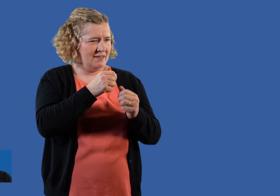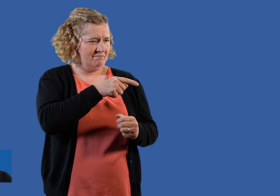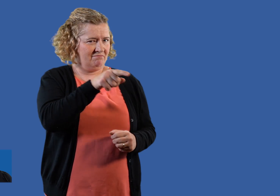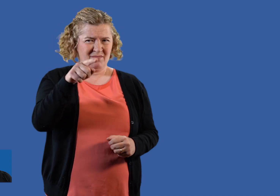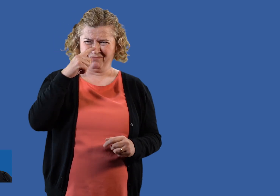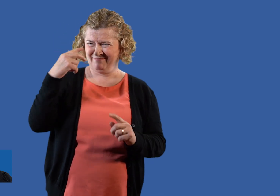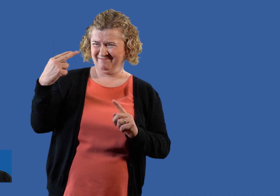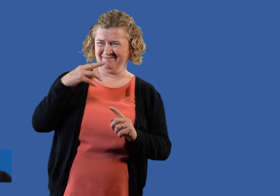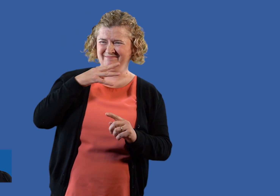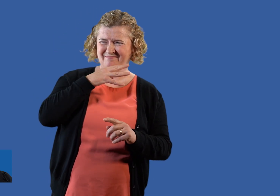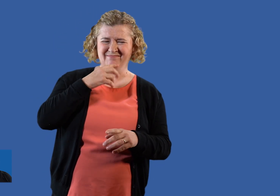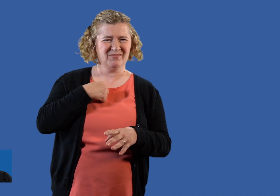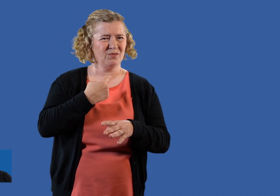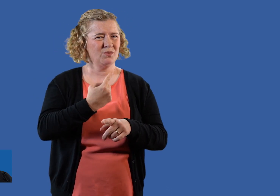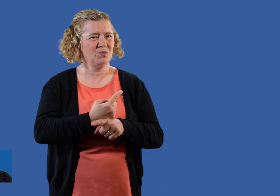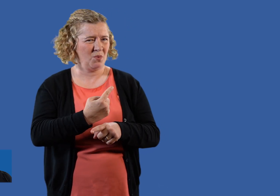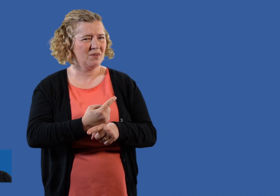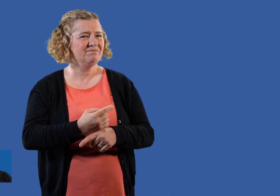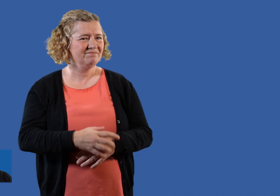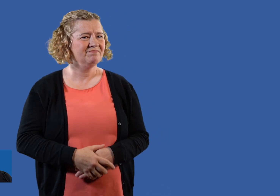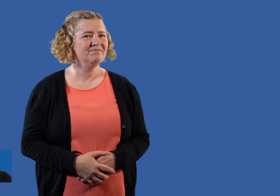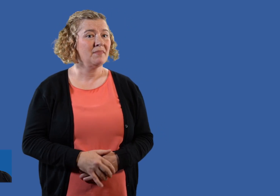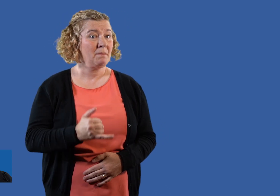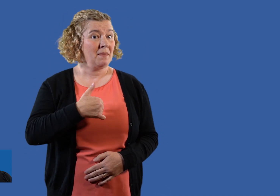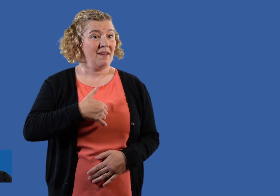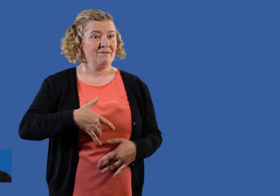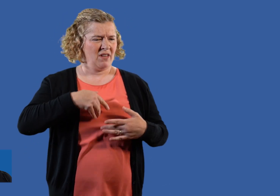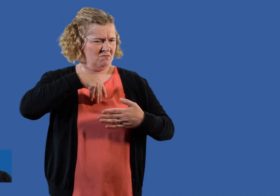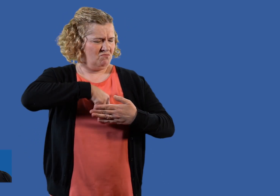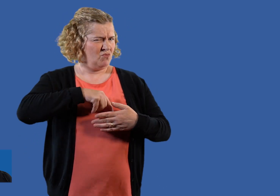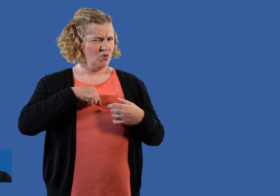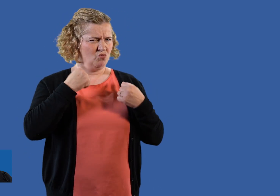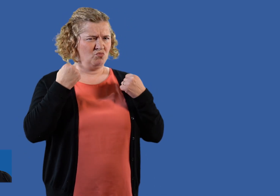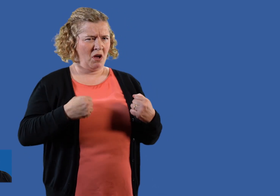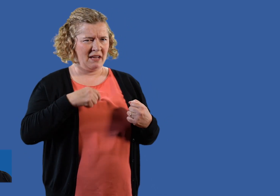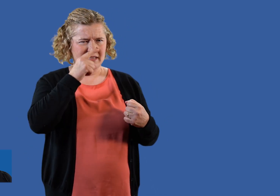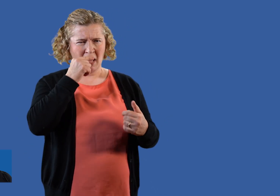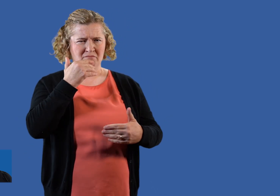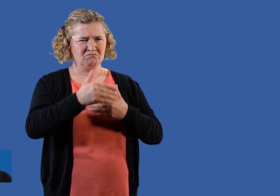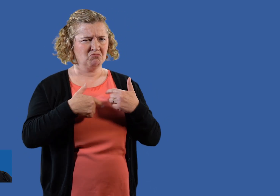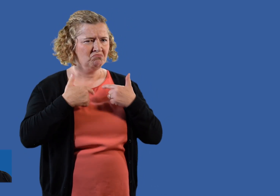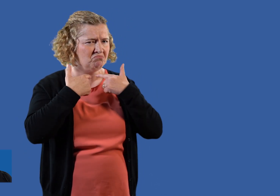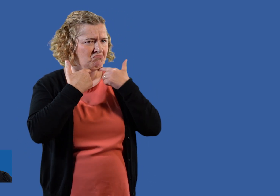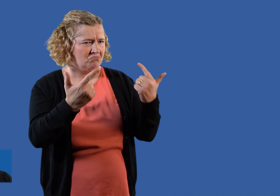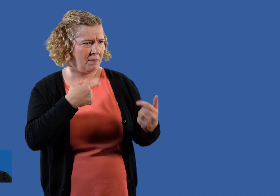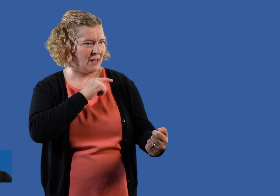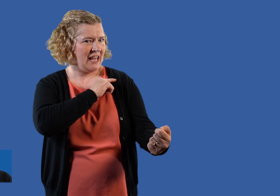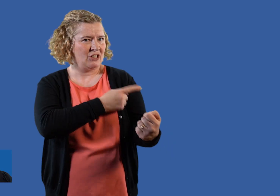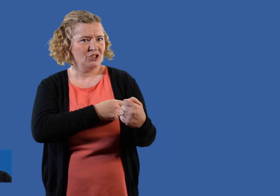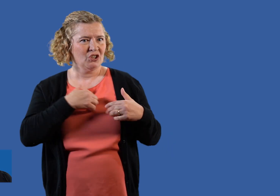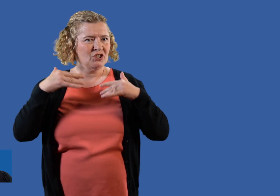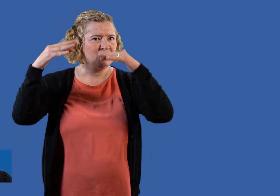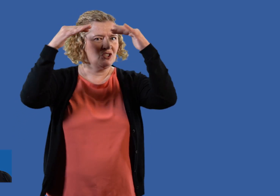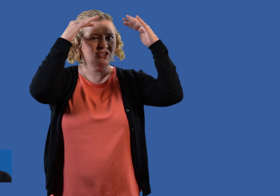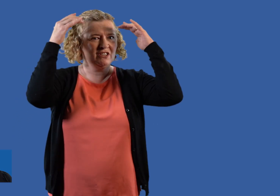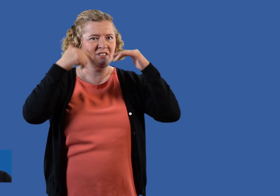to others around them who's looking at them. They may feel invincible because of the increase in energy. They become restless,